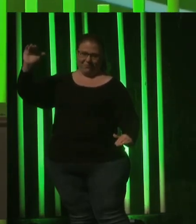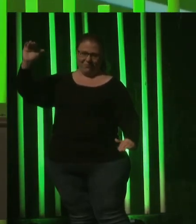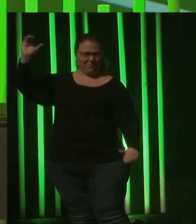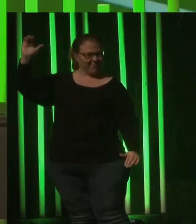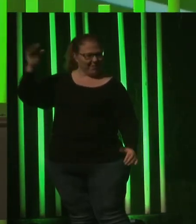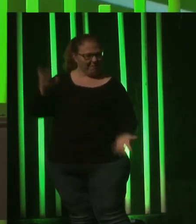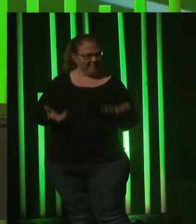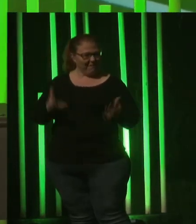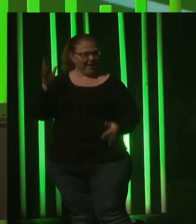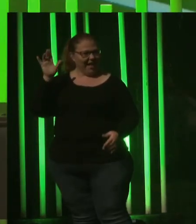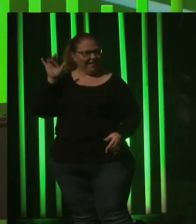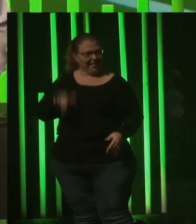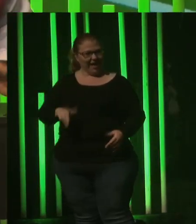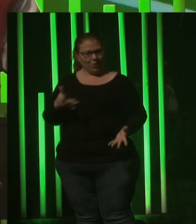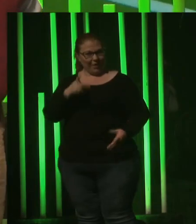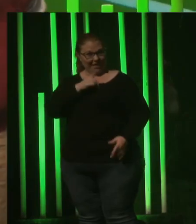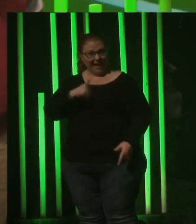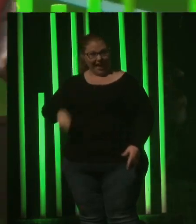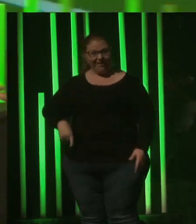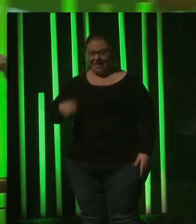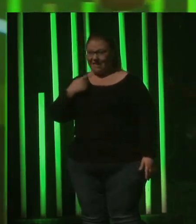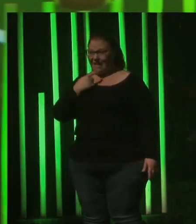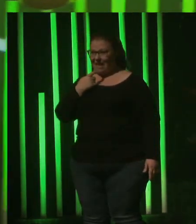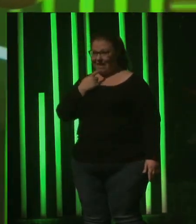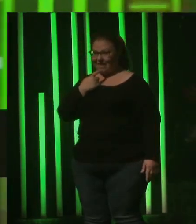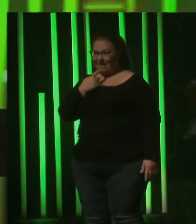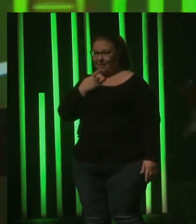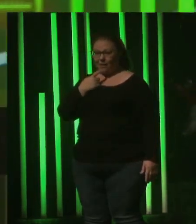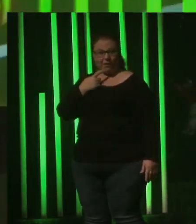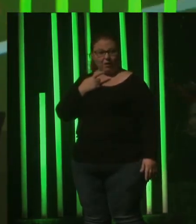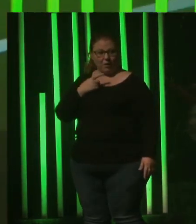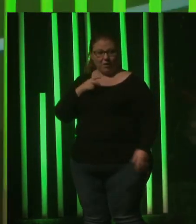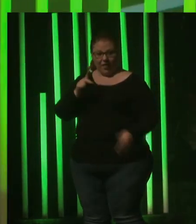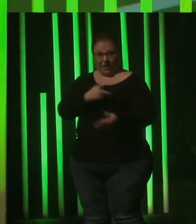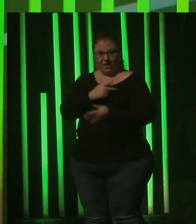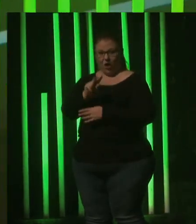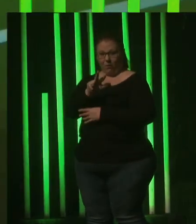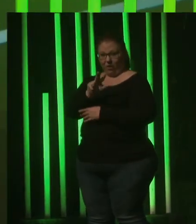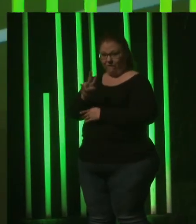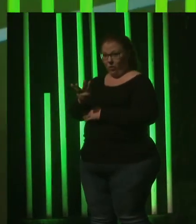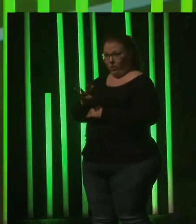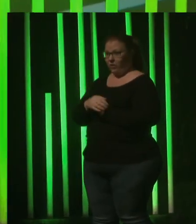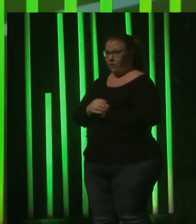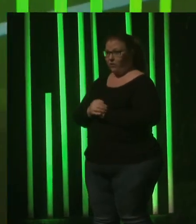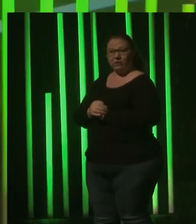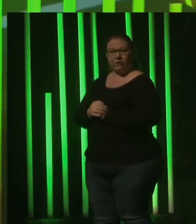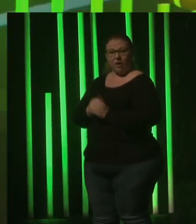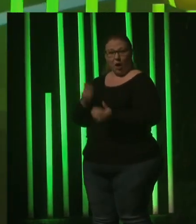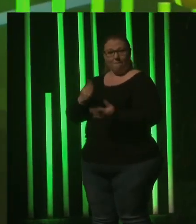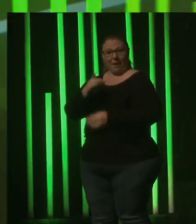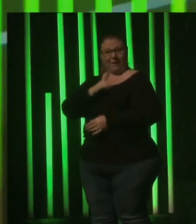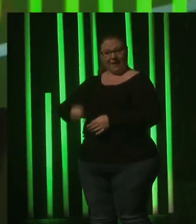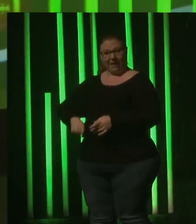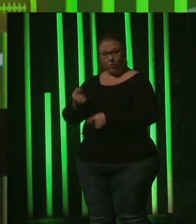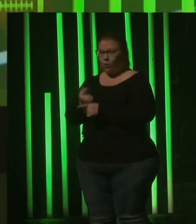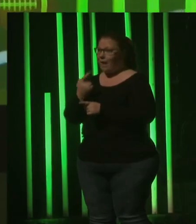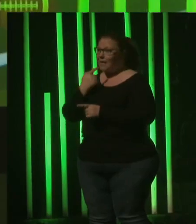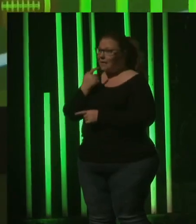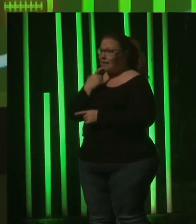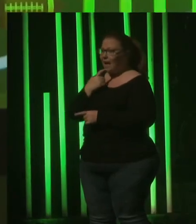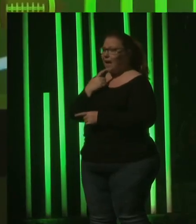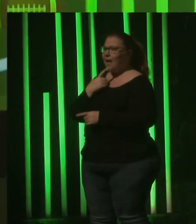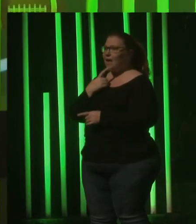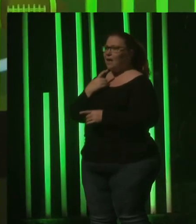And maybe that's what David says over in the Psalms 34. Maybe David was right when he says,